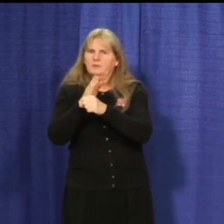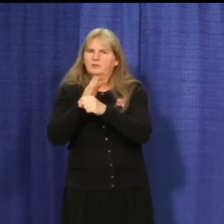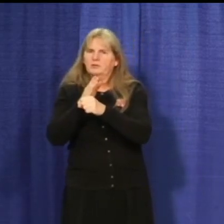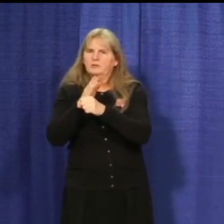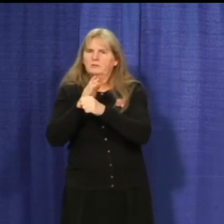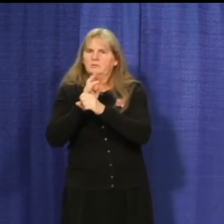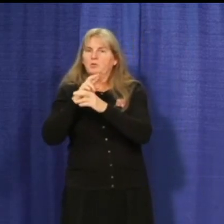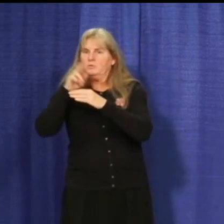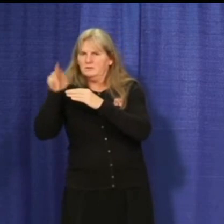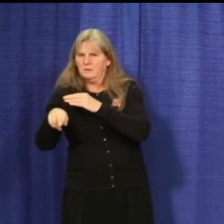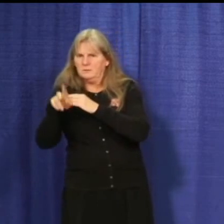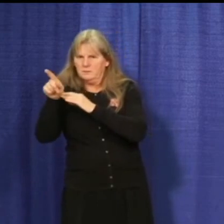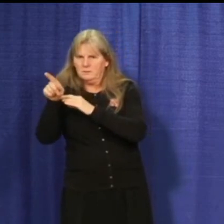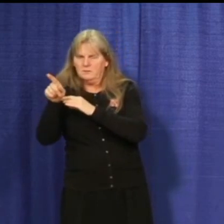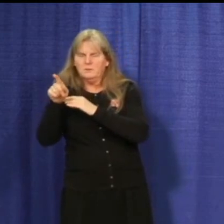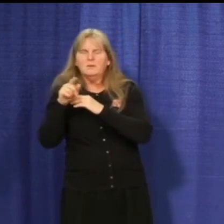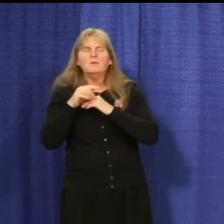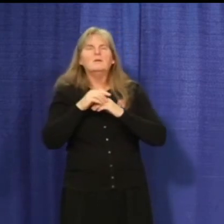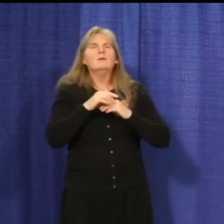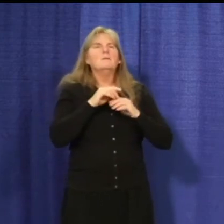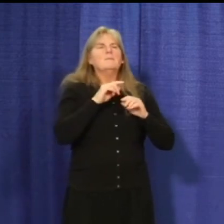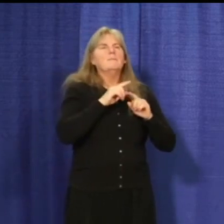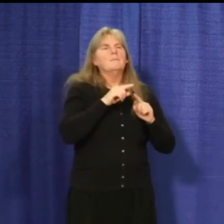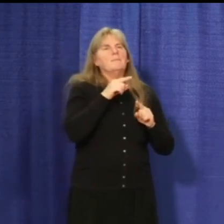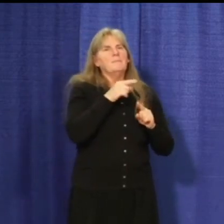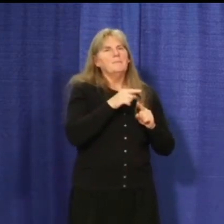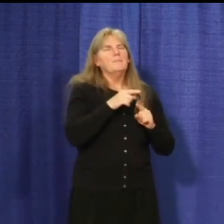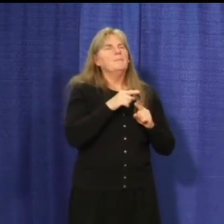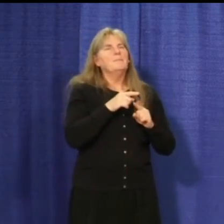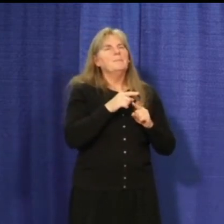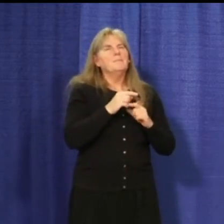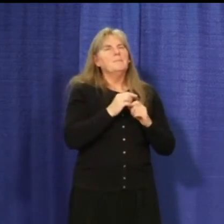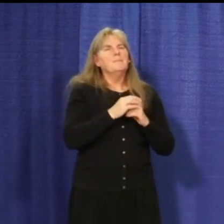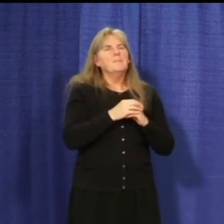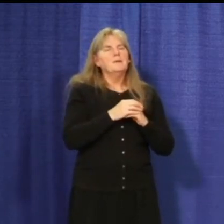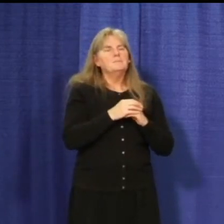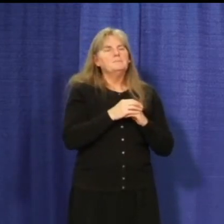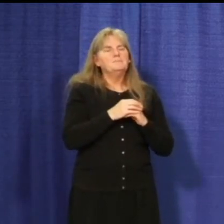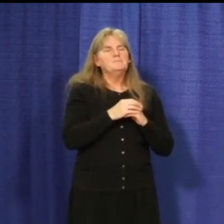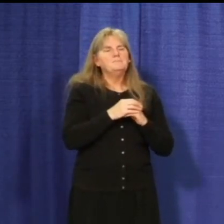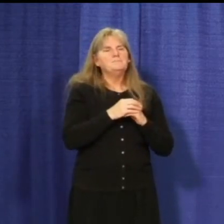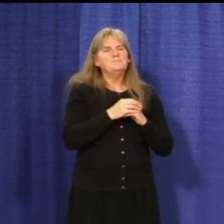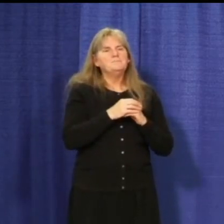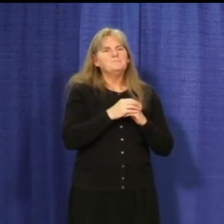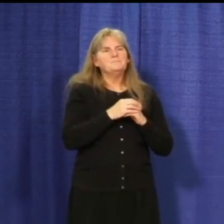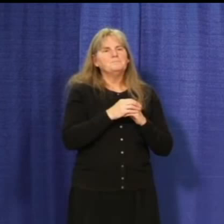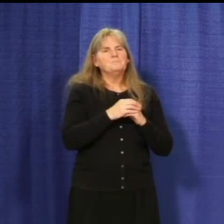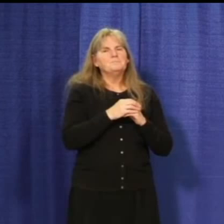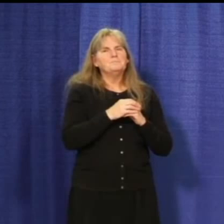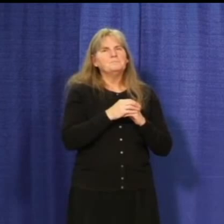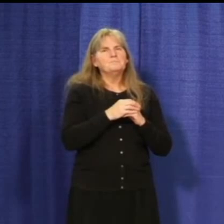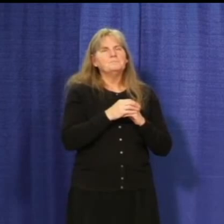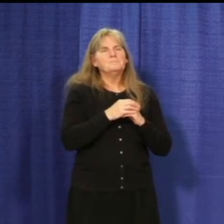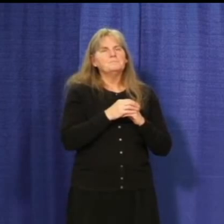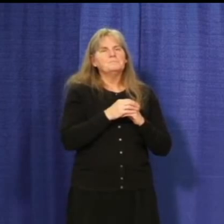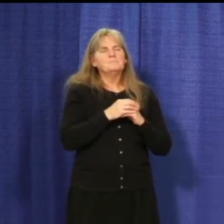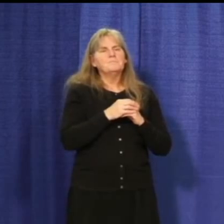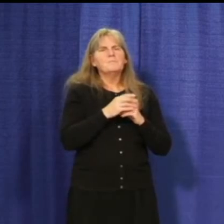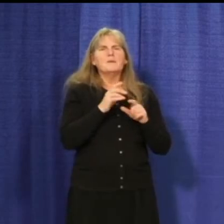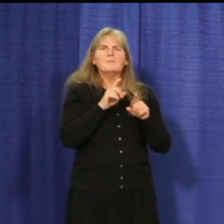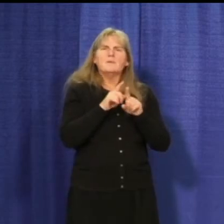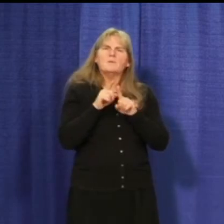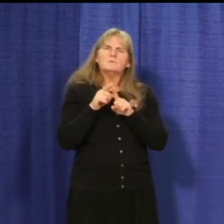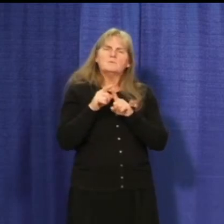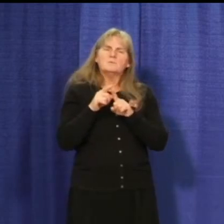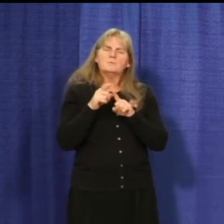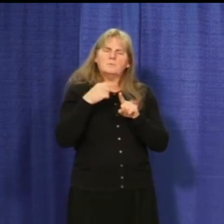triage as to what goes, what is tested here versus what is sent out. I will say